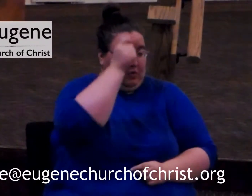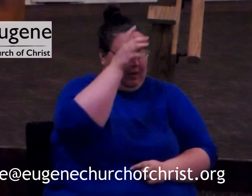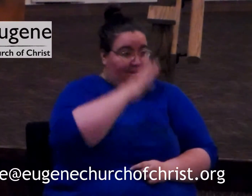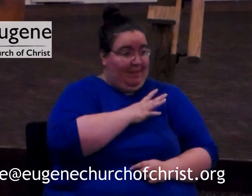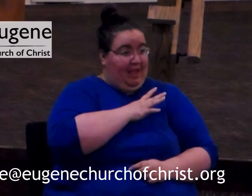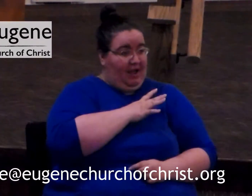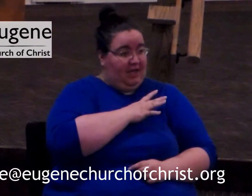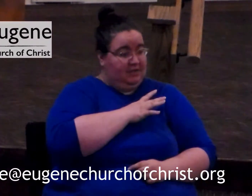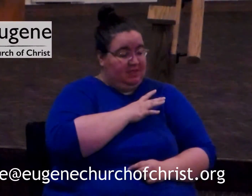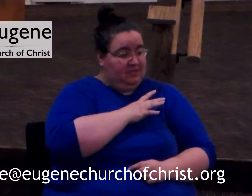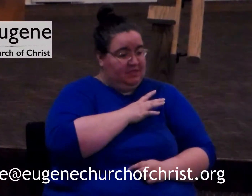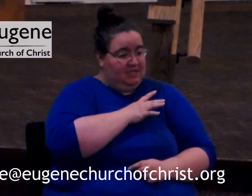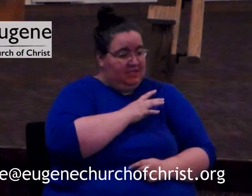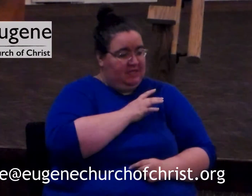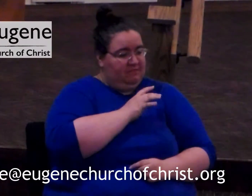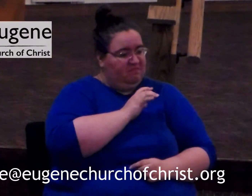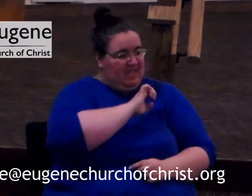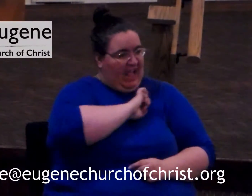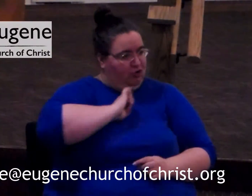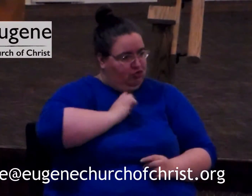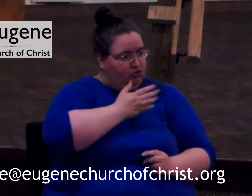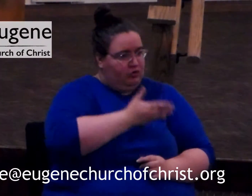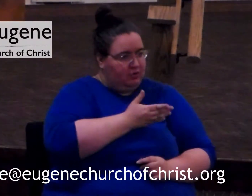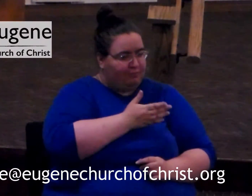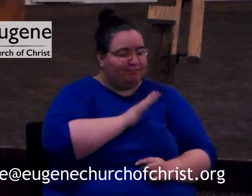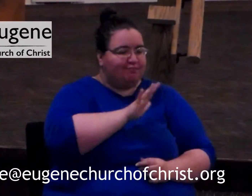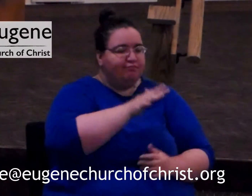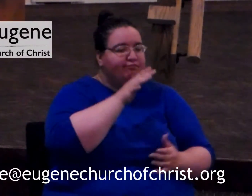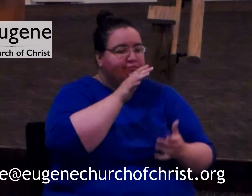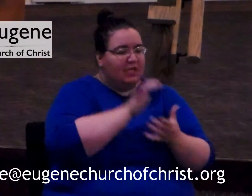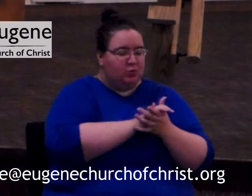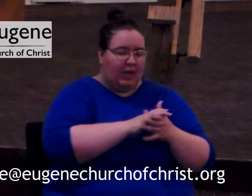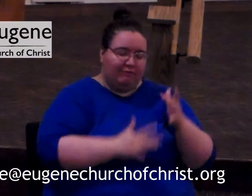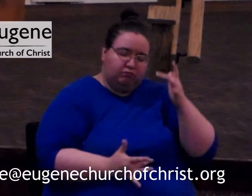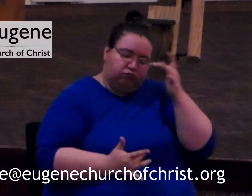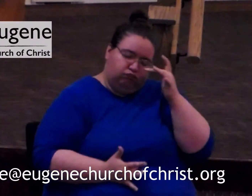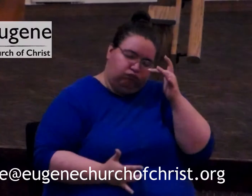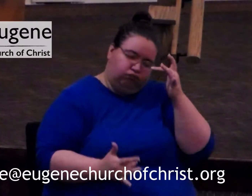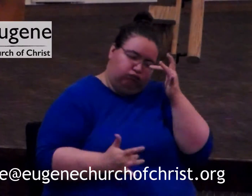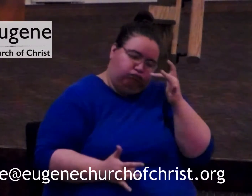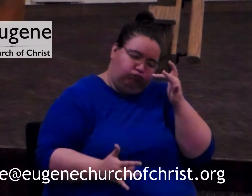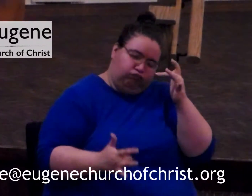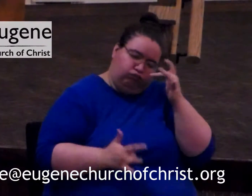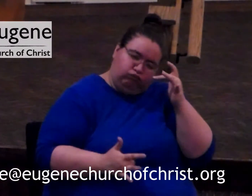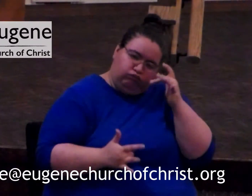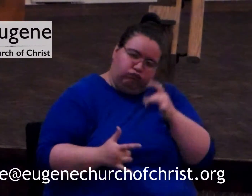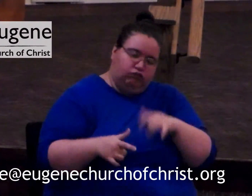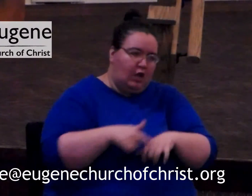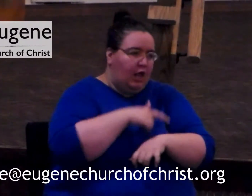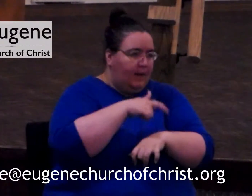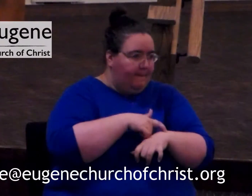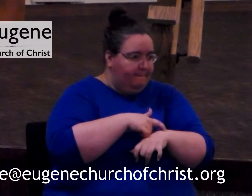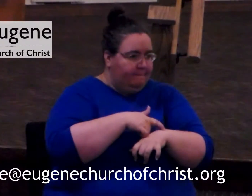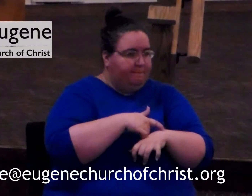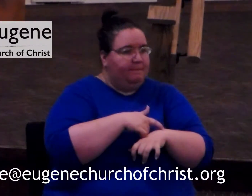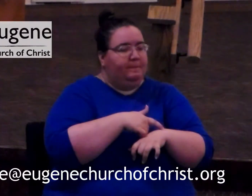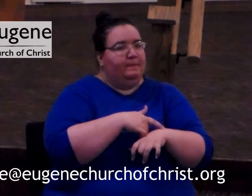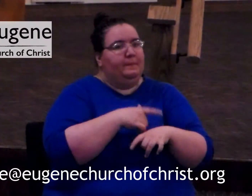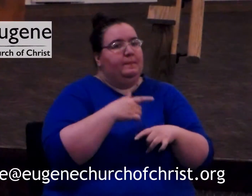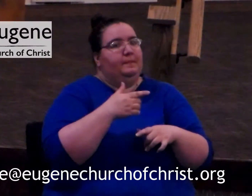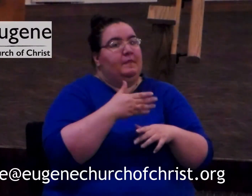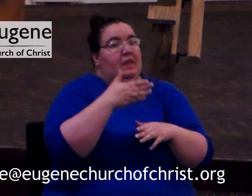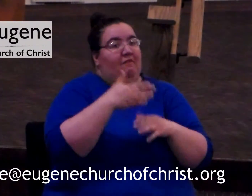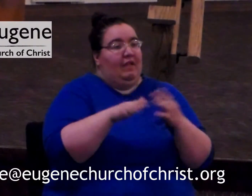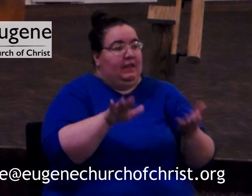whose wife was incredibly sick for a long time and then passed away. And when they built that church, there was no one